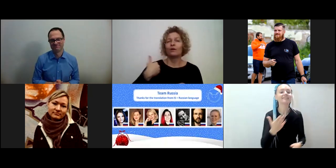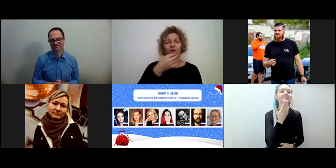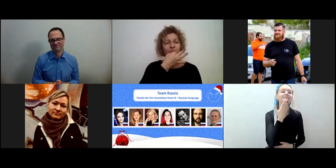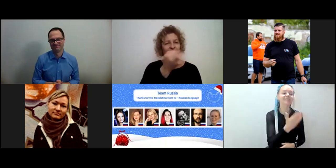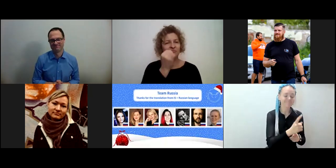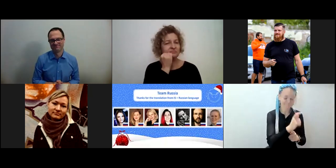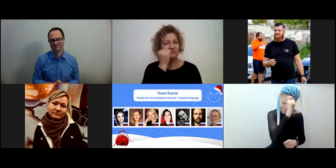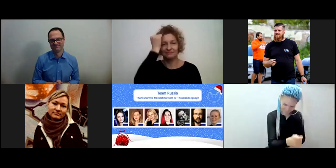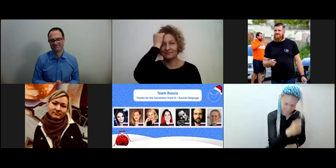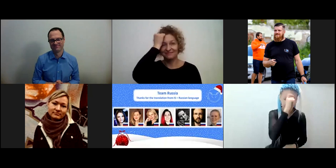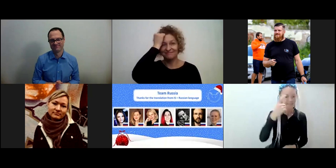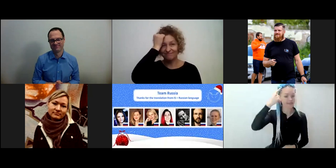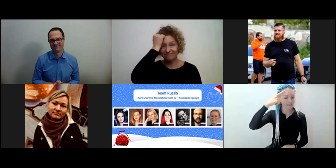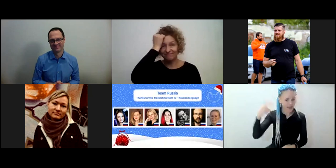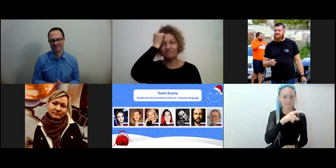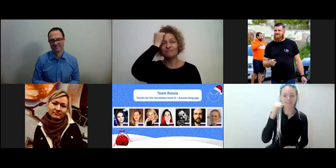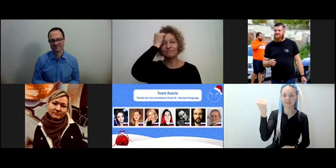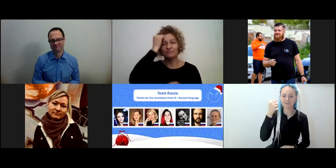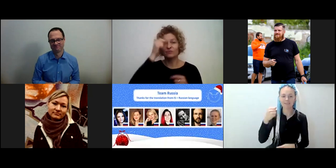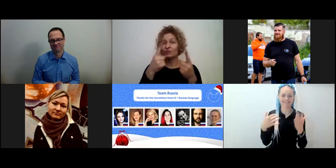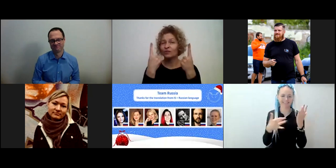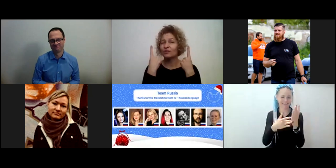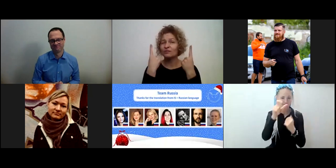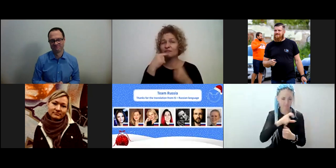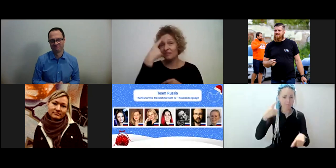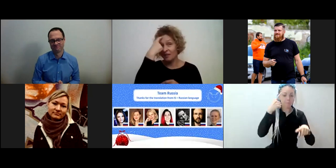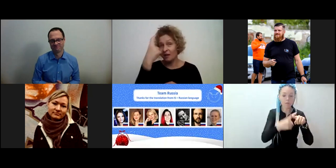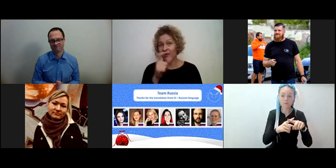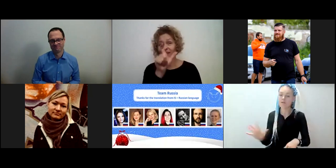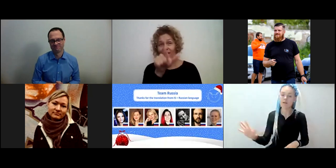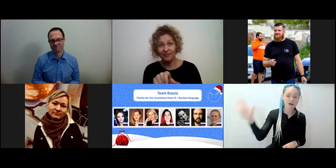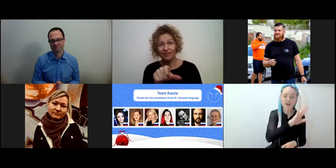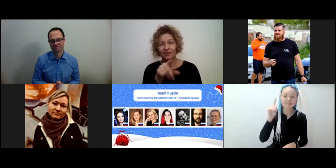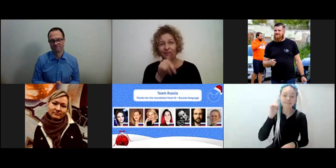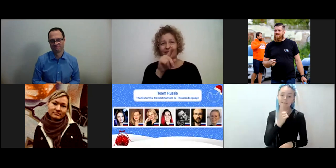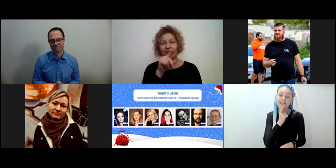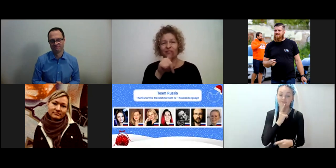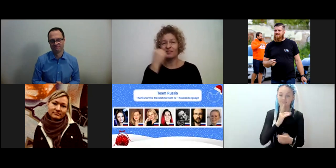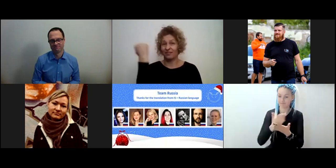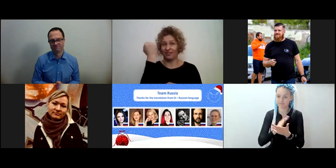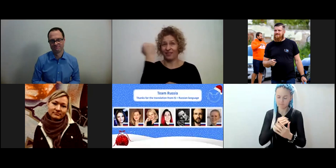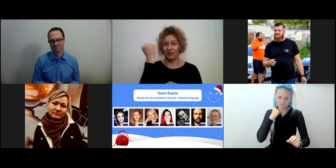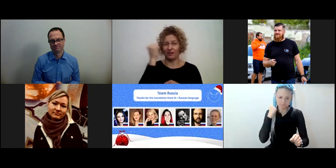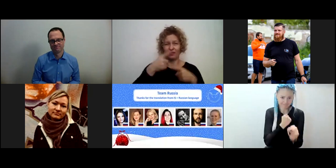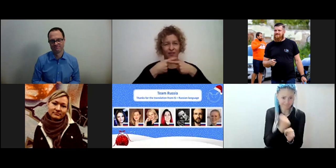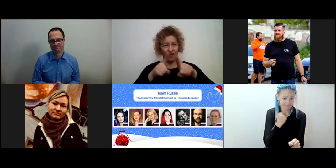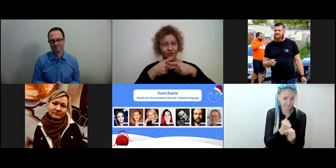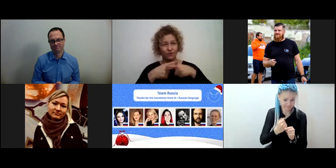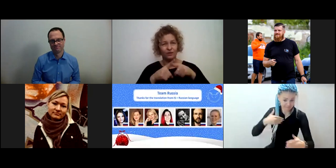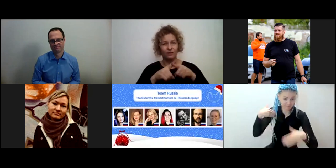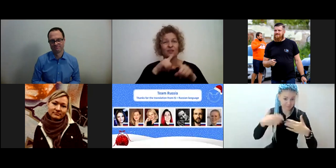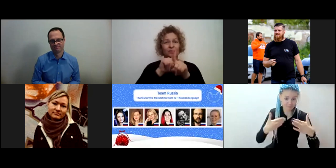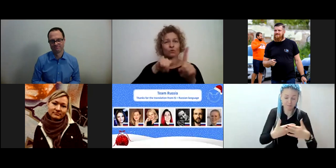We just want to say thank you so much to Dami and to all the other